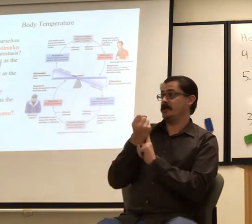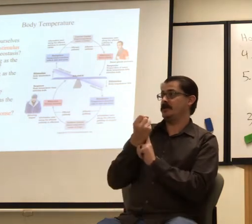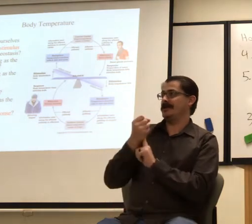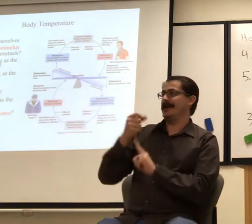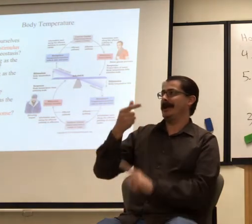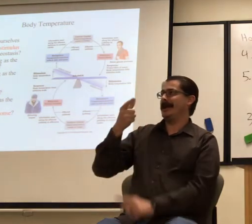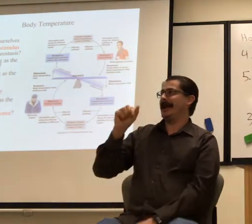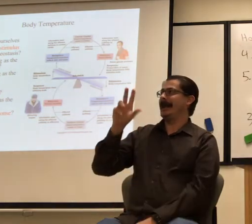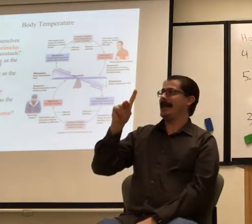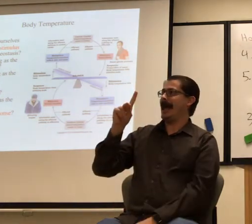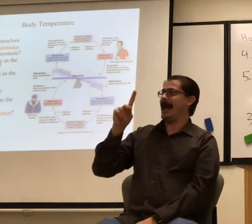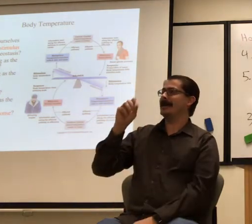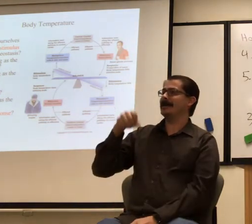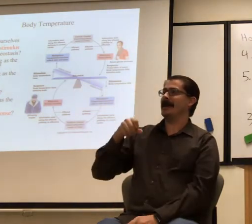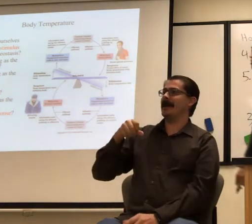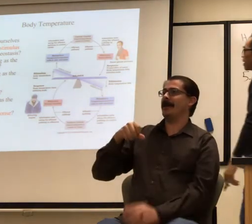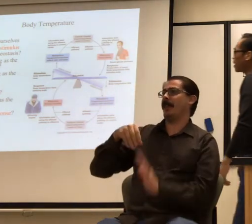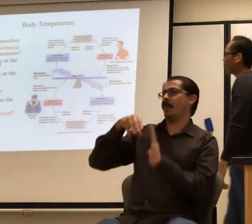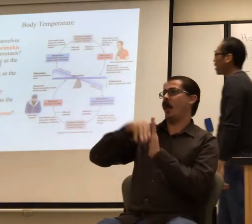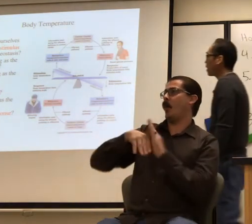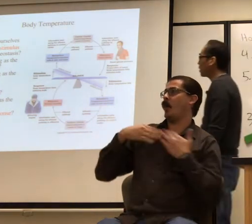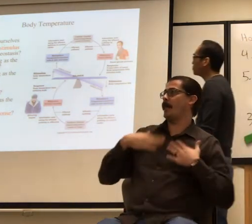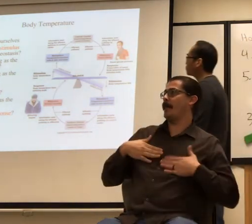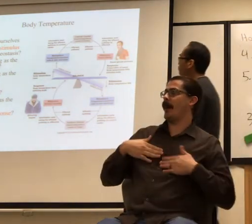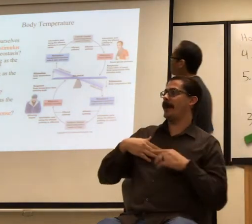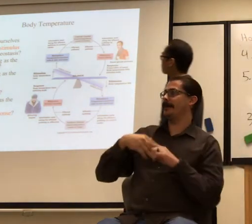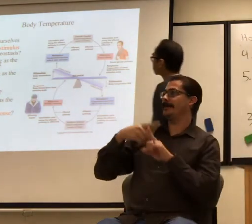glands that can lower body temperature. So they say